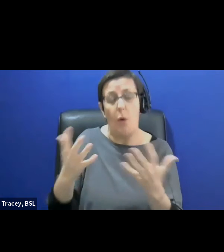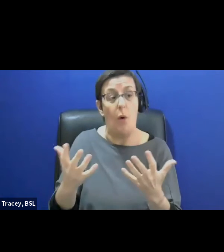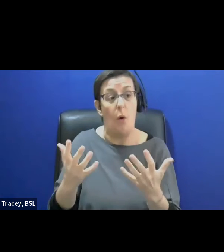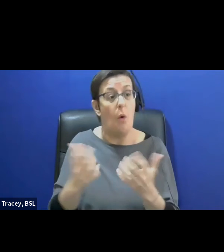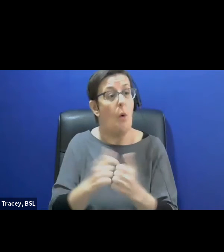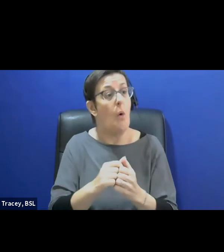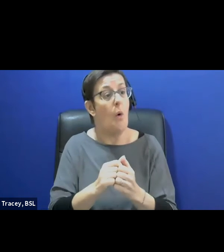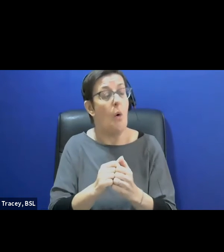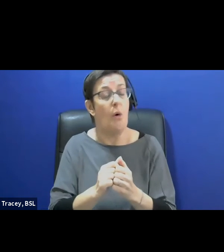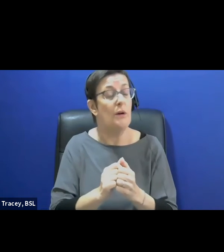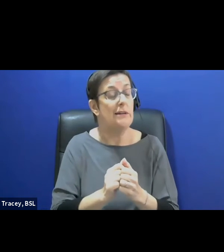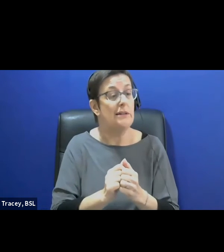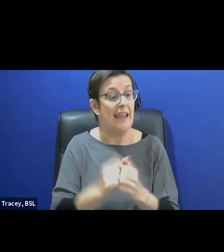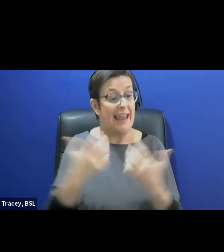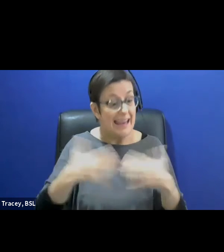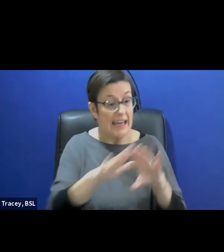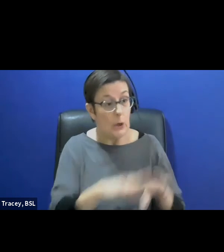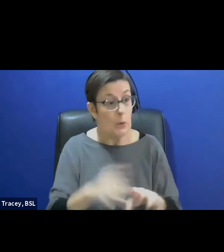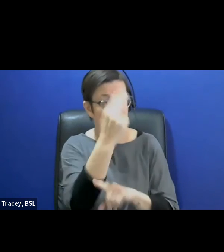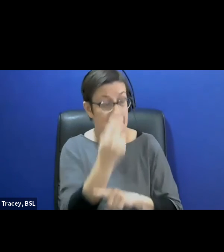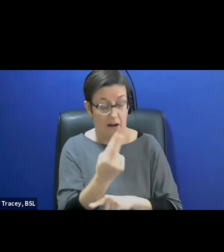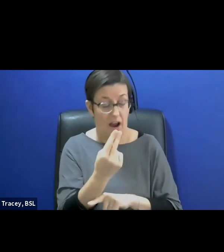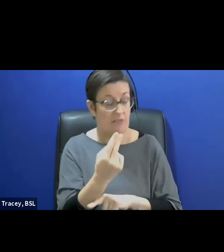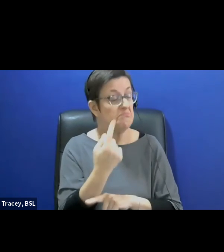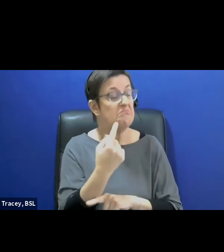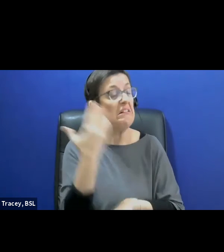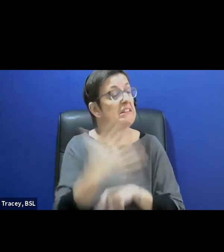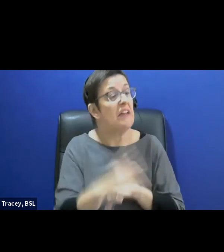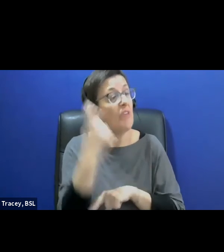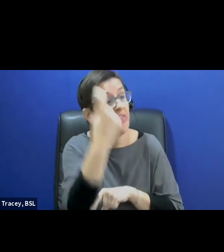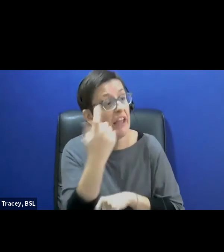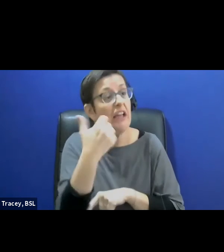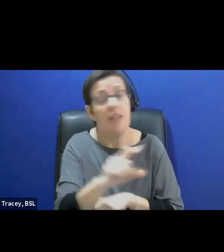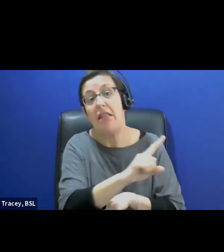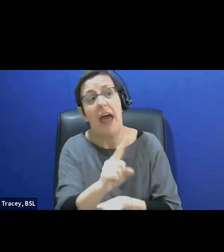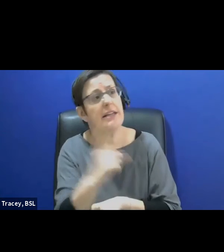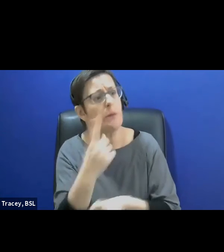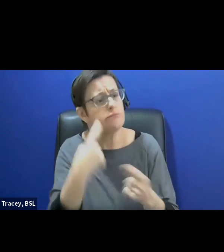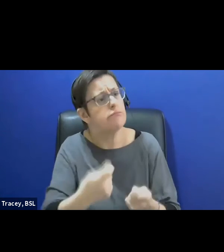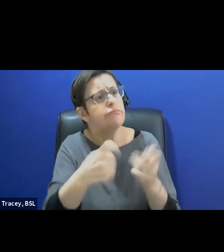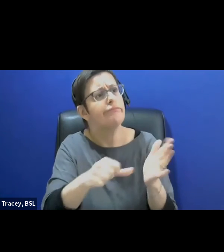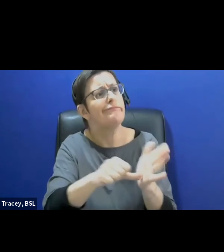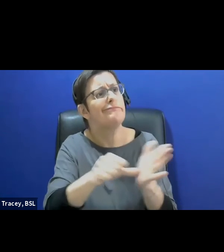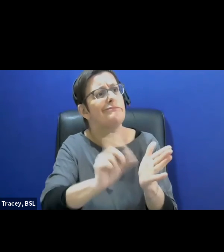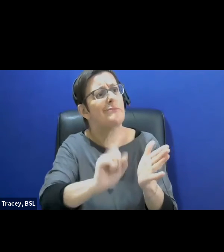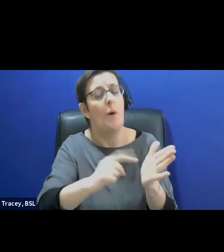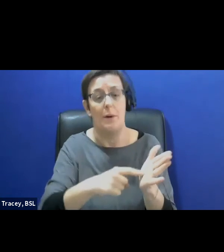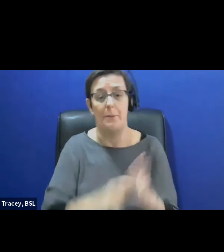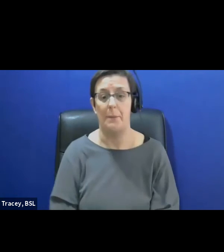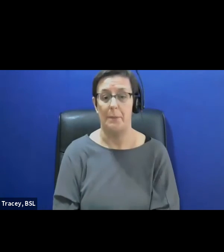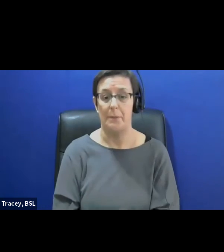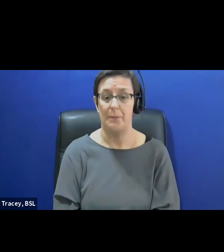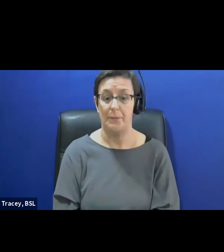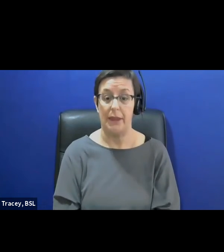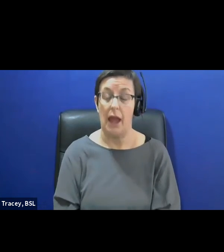doesn't hit their radar until much later on in the process. So I think it would be really interesting, Nina, just to